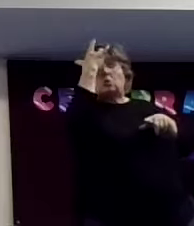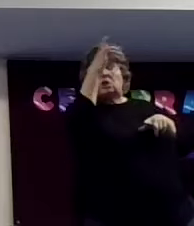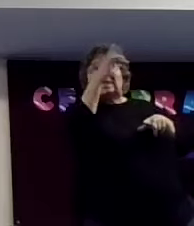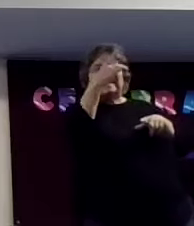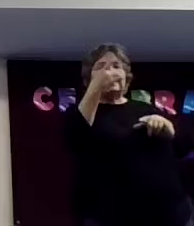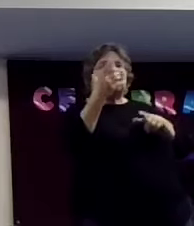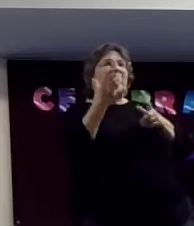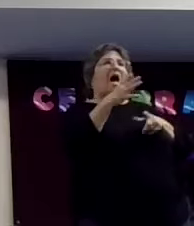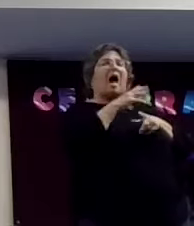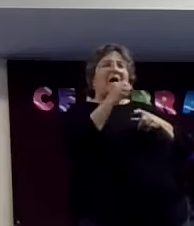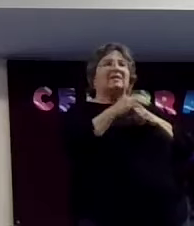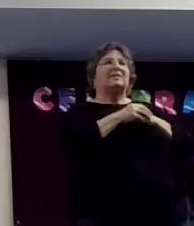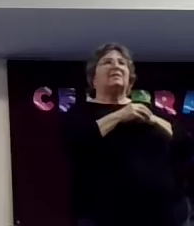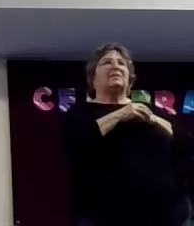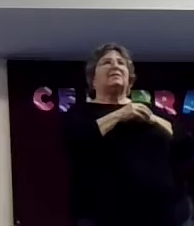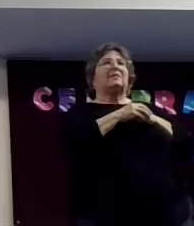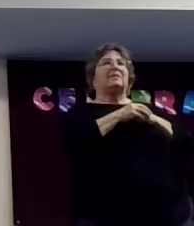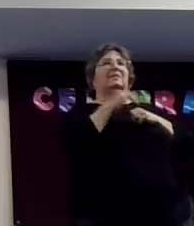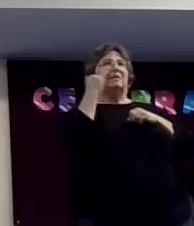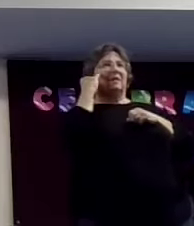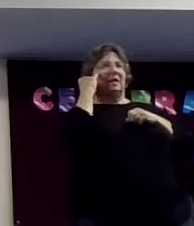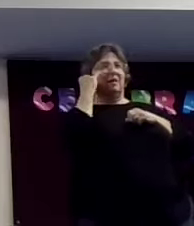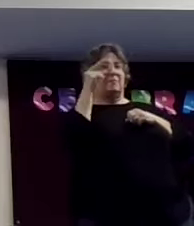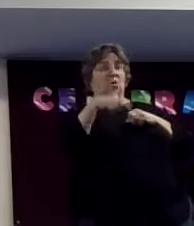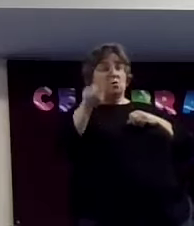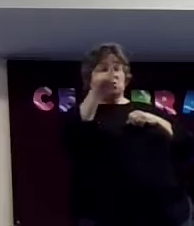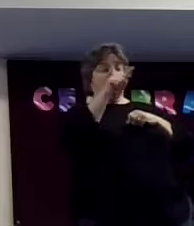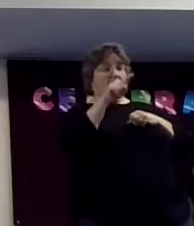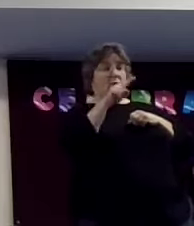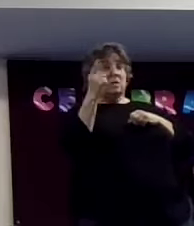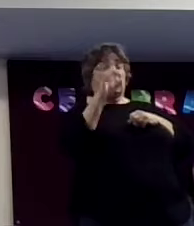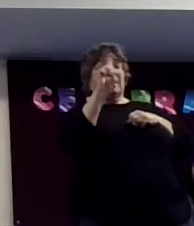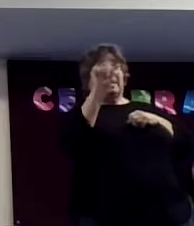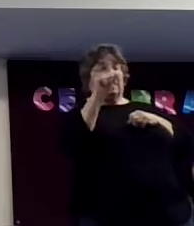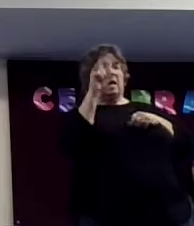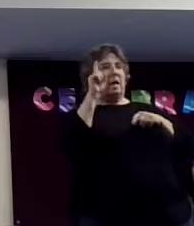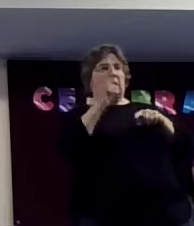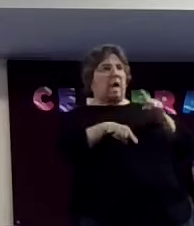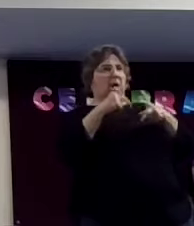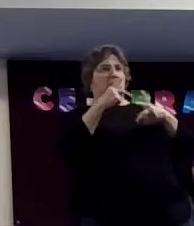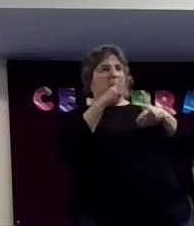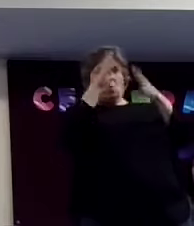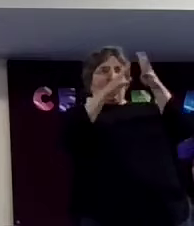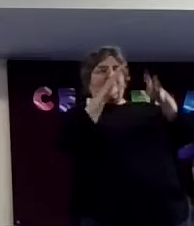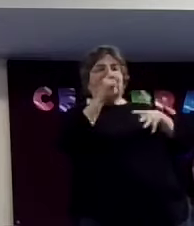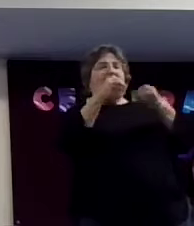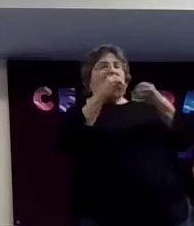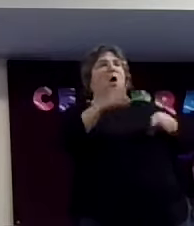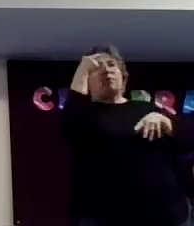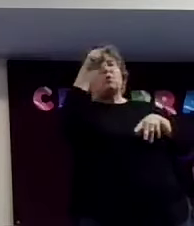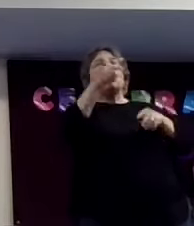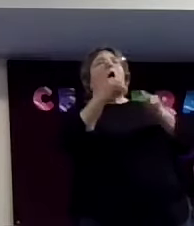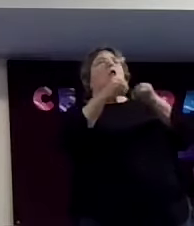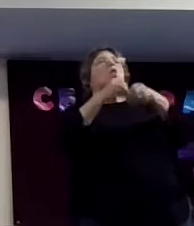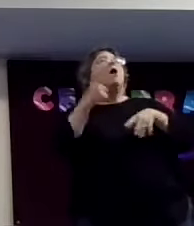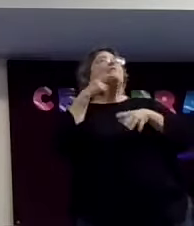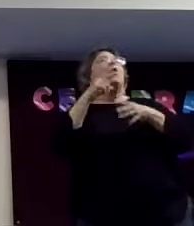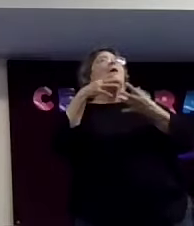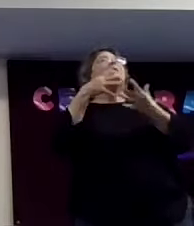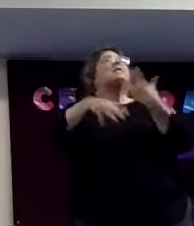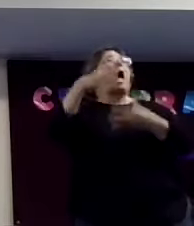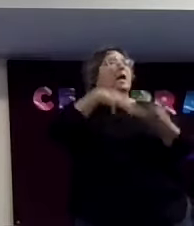she was. And if you're not able, someone with a disability isn't able to create, that's not only a loss for you, but that's a loss for